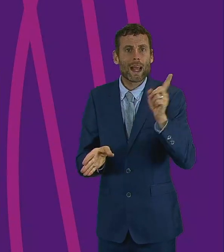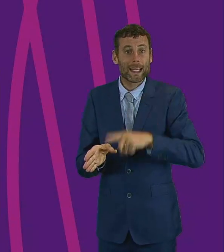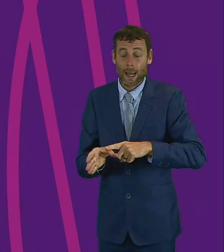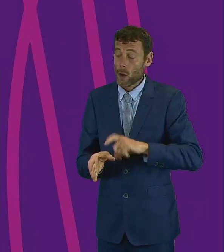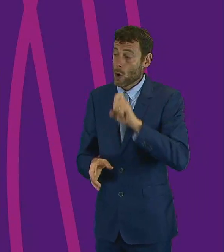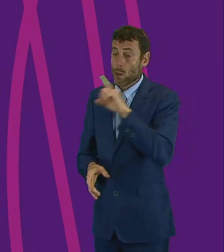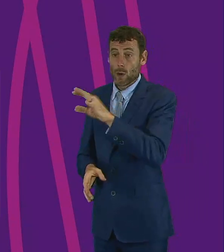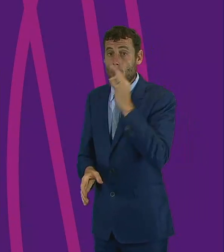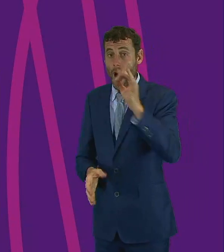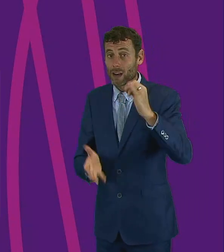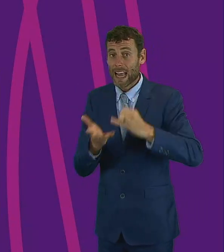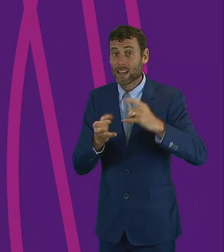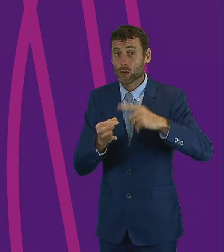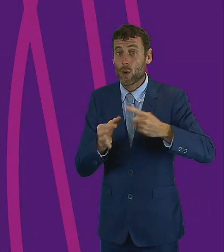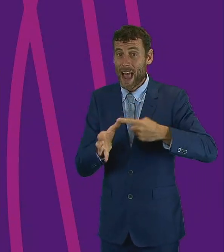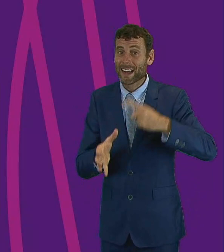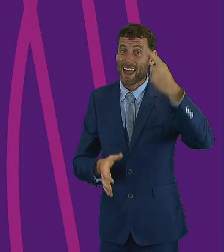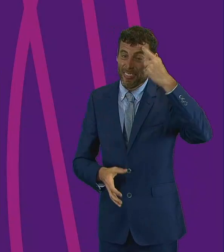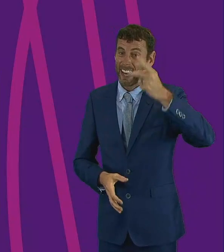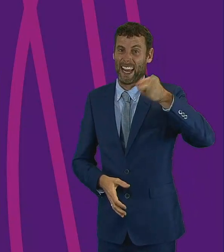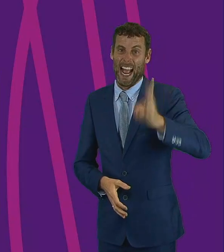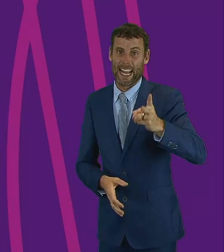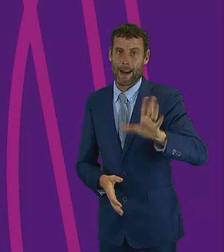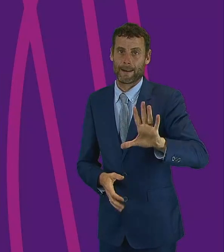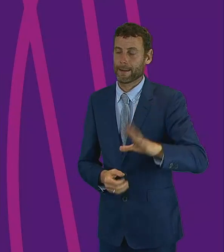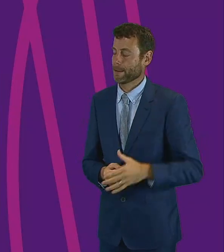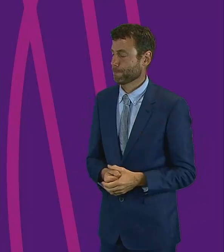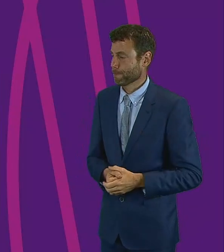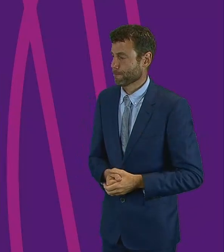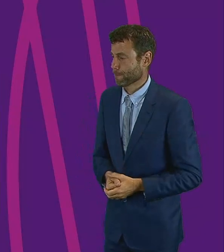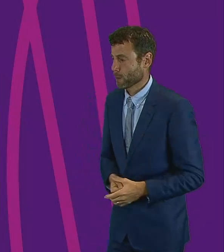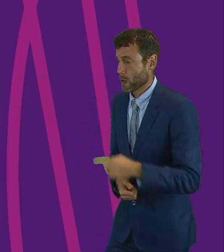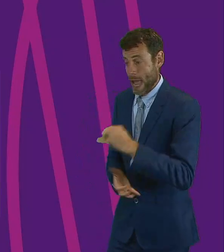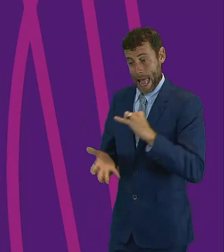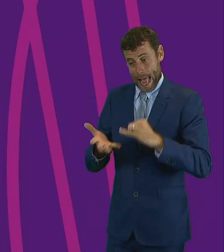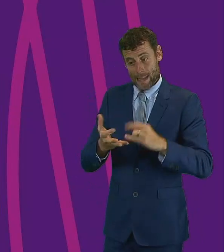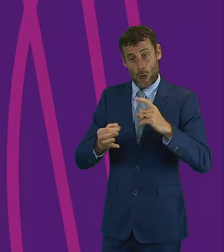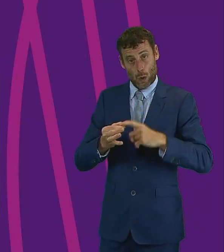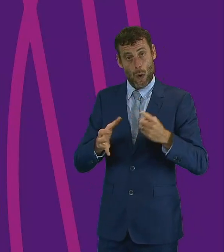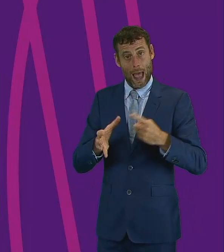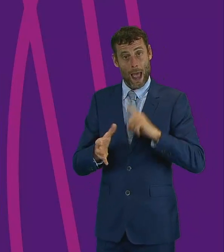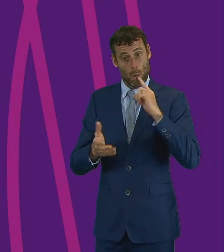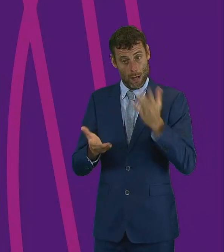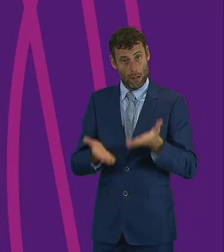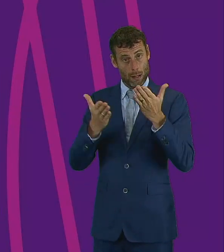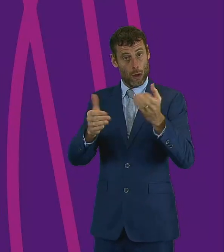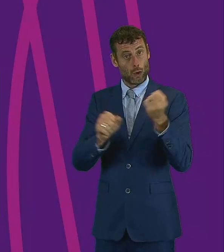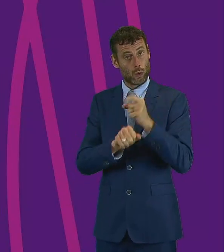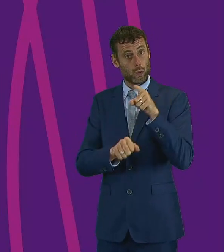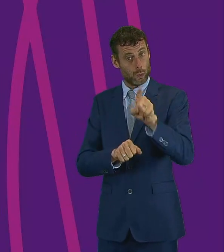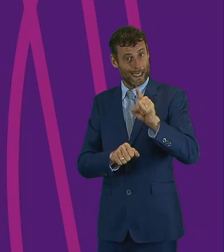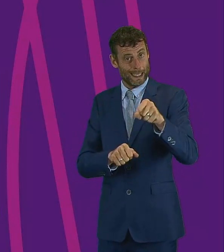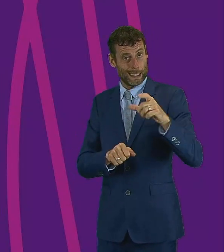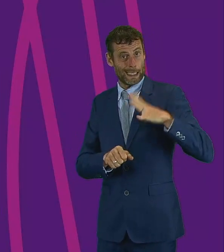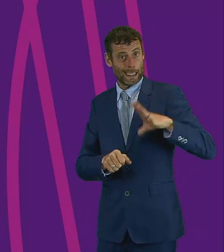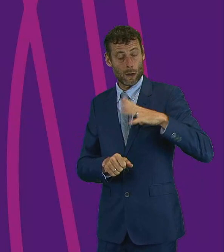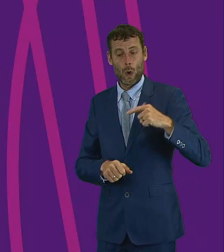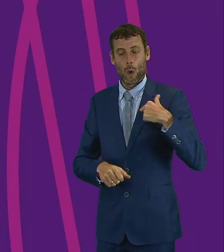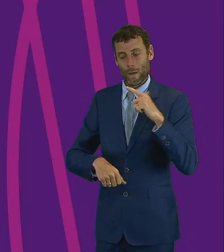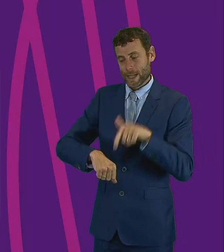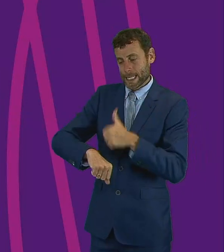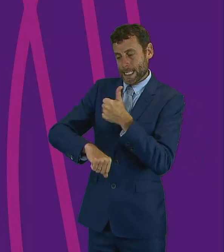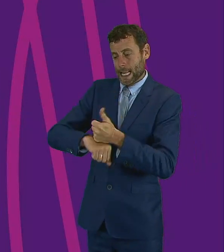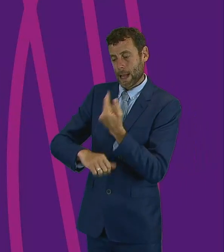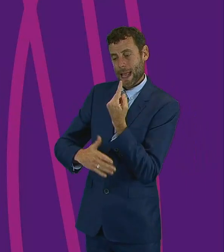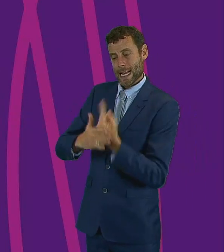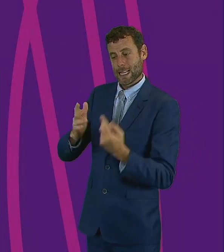First Minister. Well, the SQA will do the work that is required. Of course, we have established the independent review to make sure we learn all